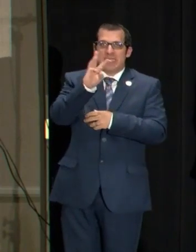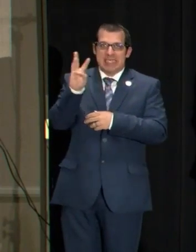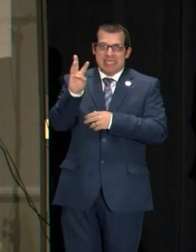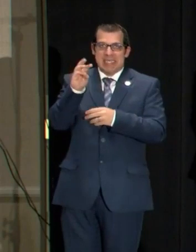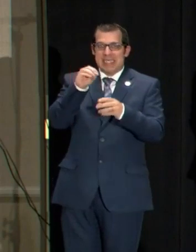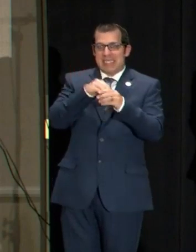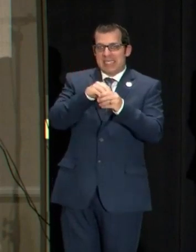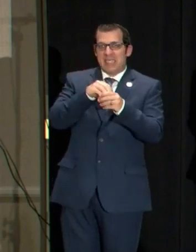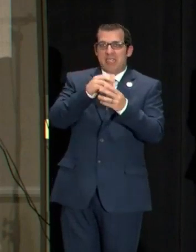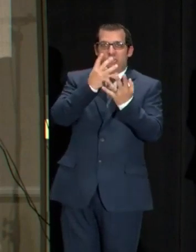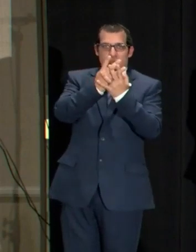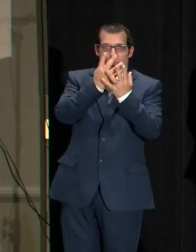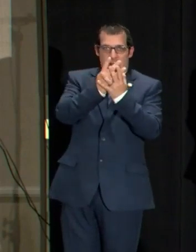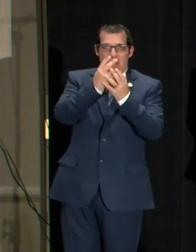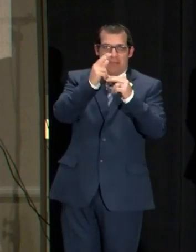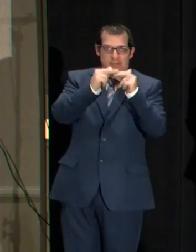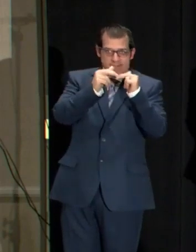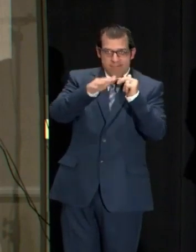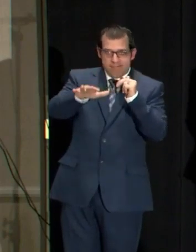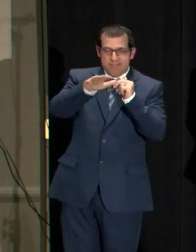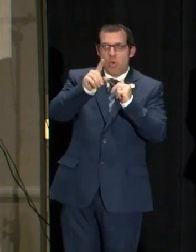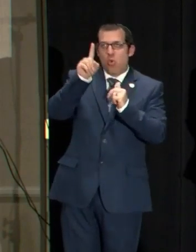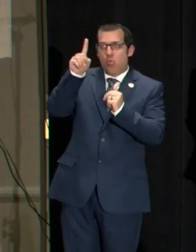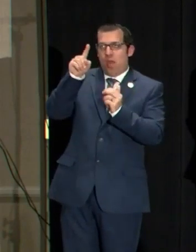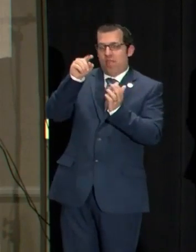are in correctional facilities, and